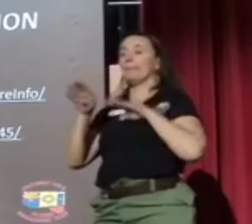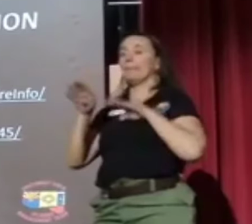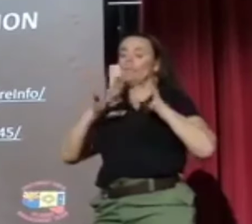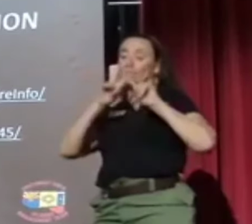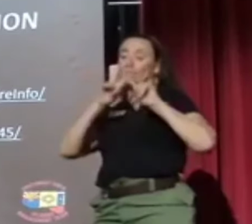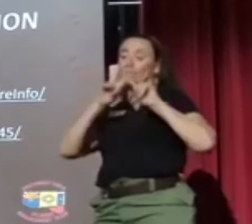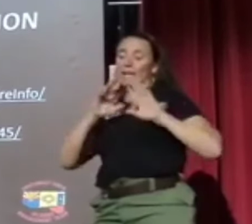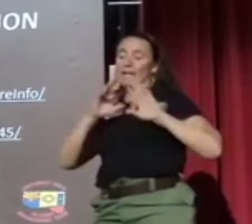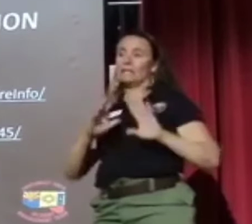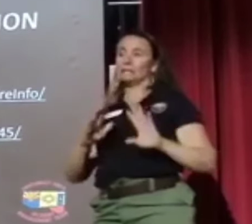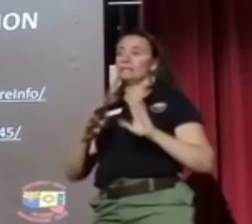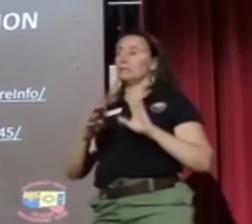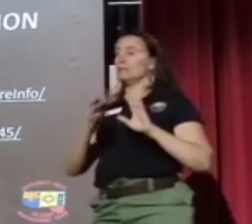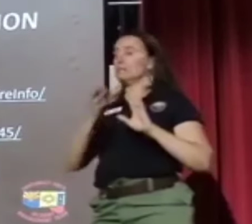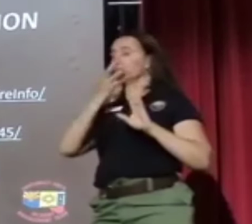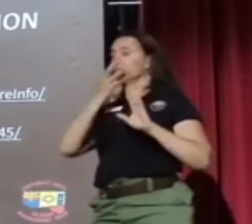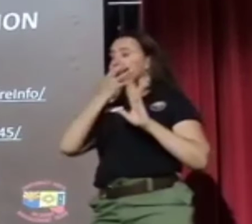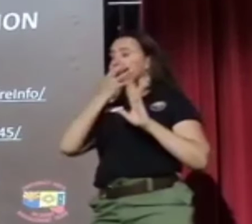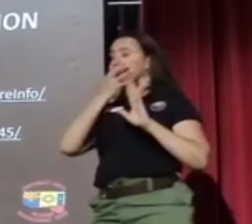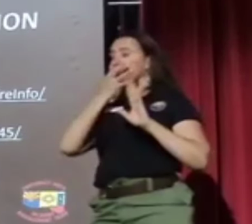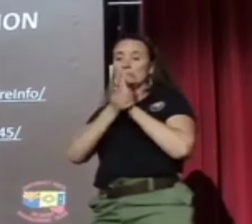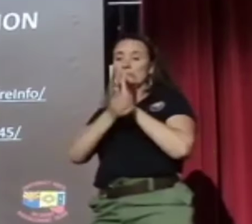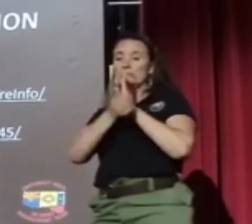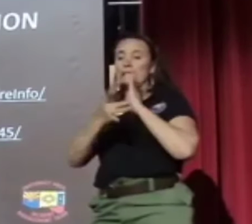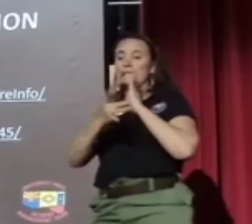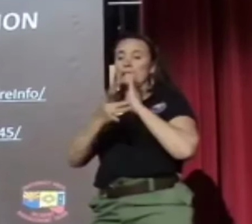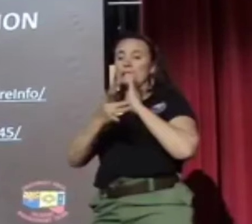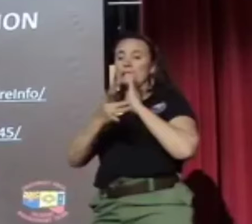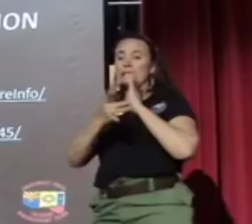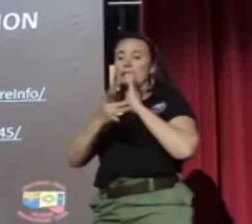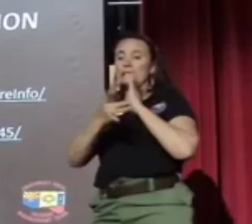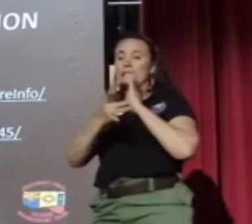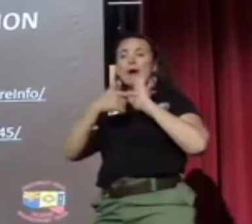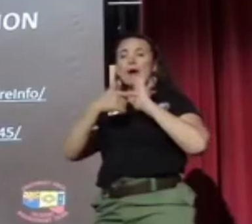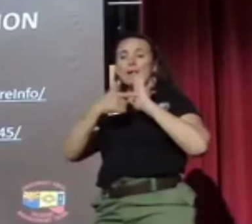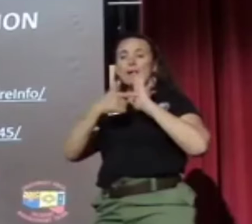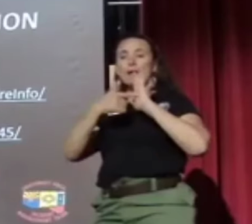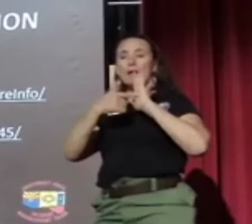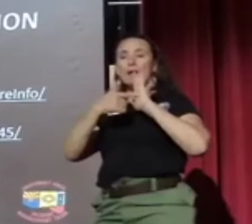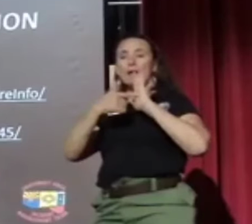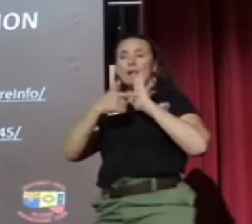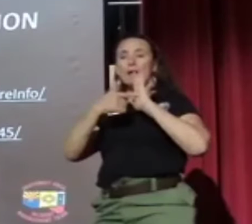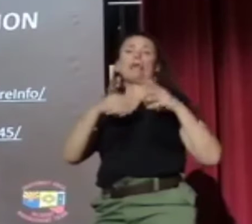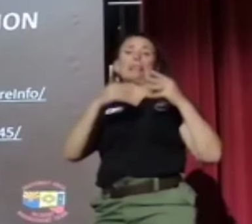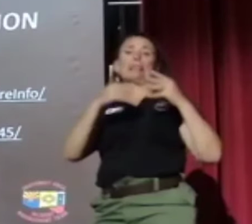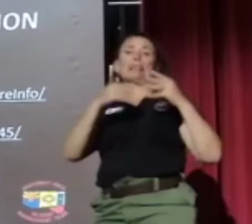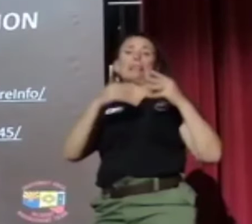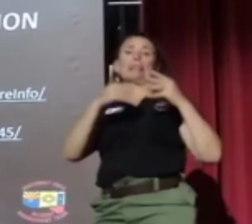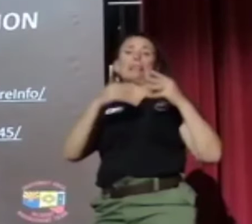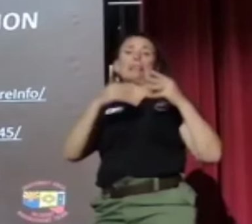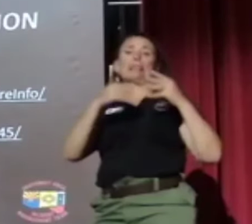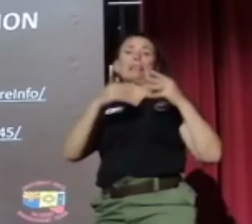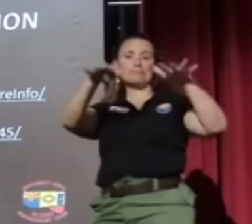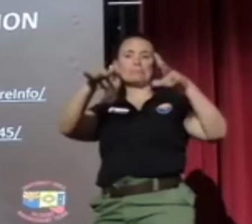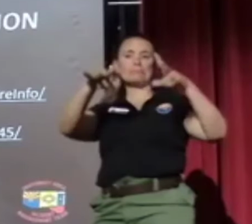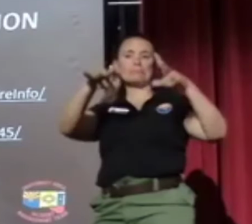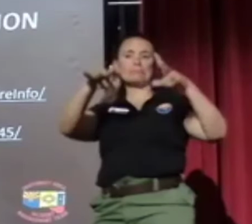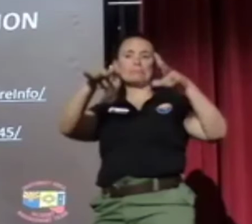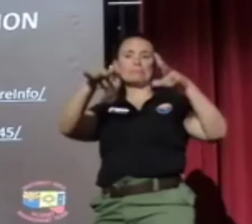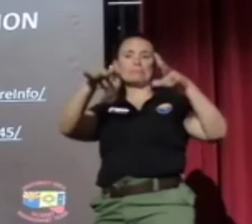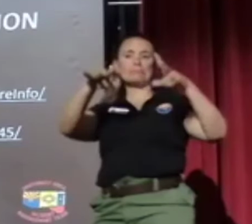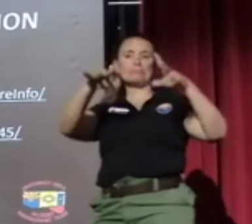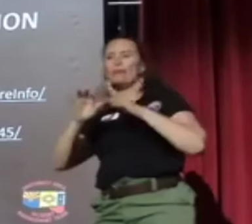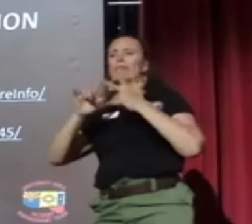high-tech stuff, that look at the fire behavior, look at the fuels, look at the topography, the terrain, the weather, current weather,